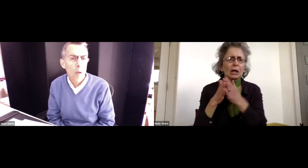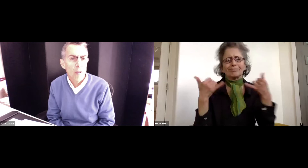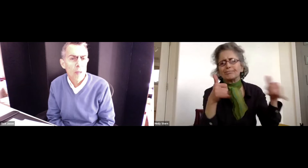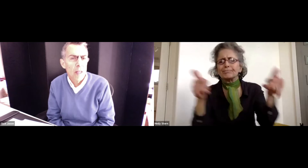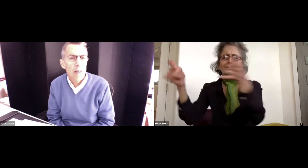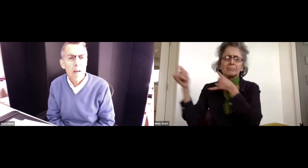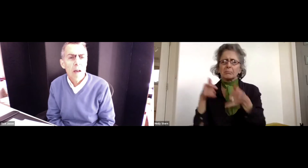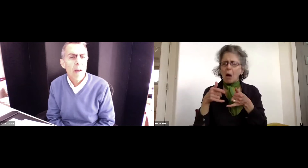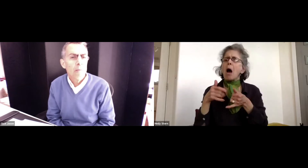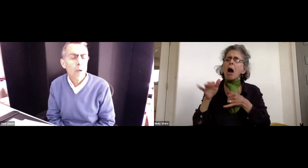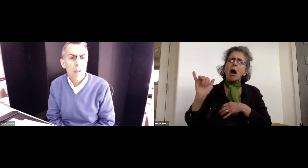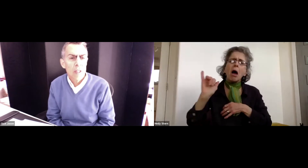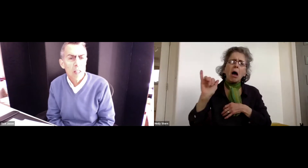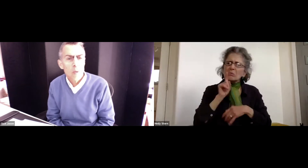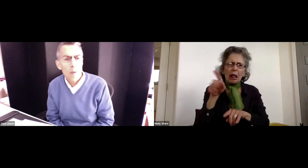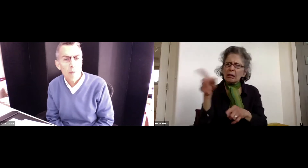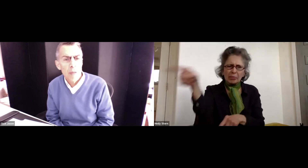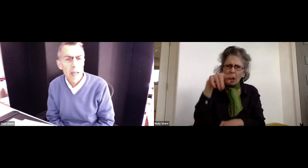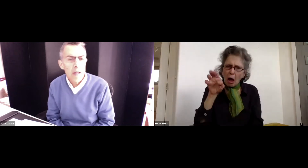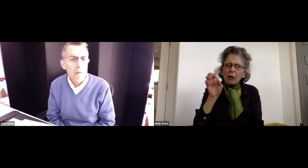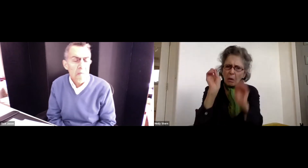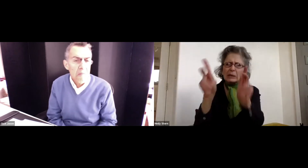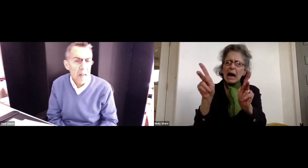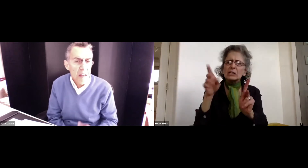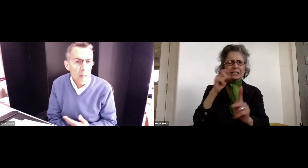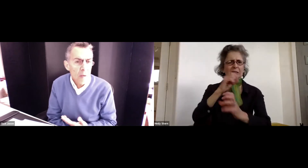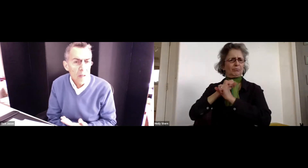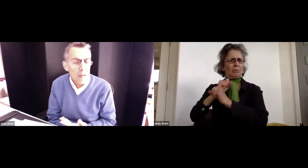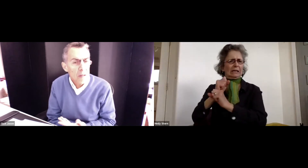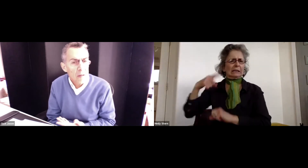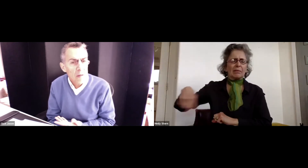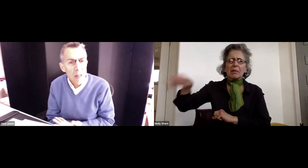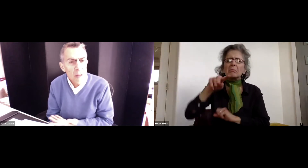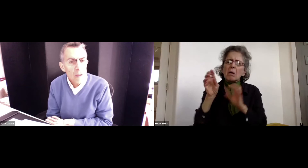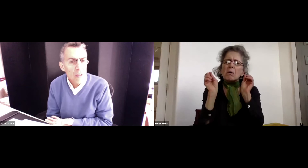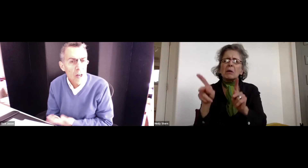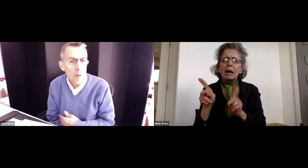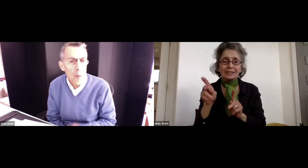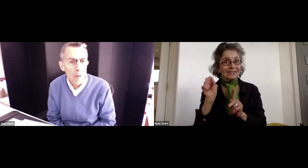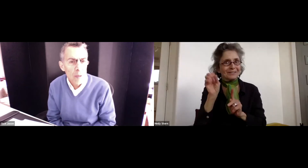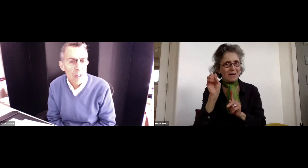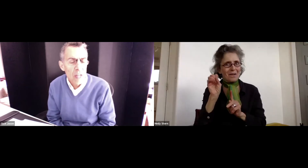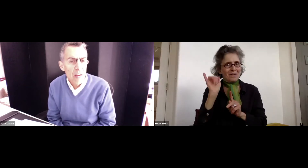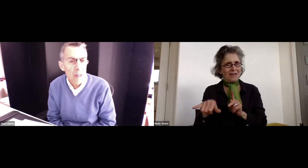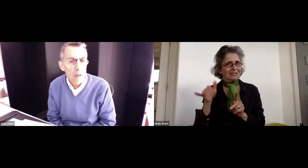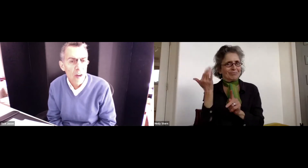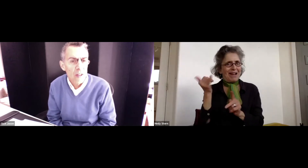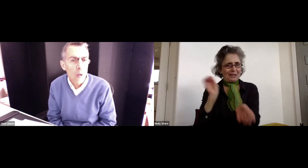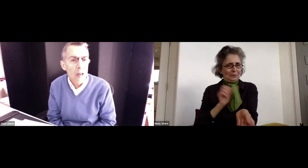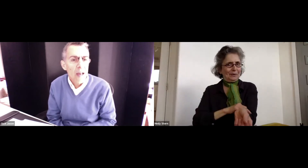poetry and books, and kids were able to play, that nothing was so terrible about Theresienstadt, and everything was fine. So that's